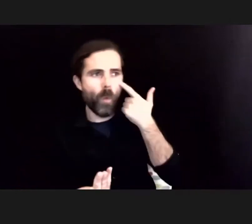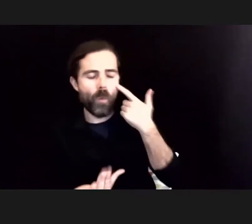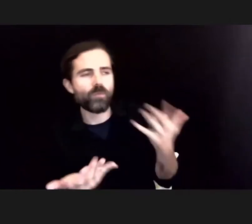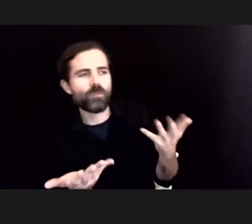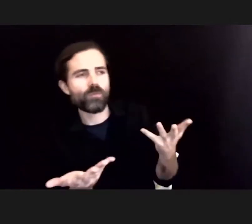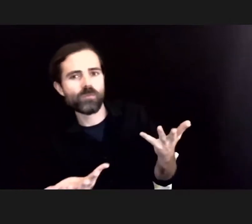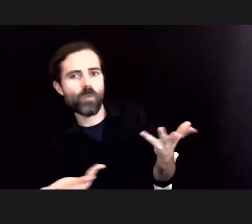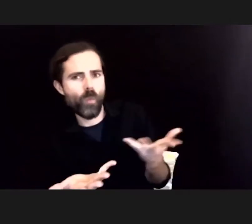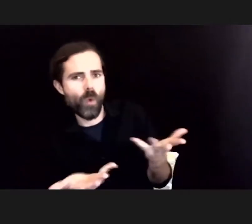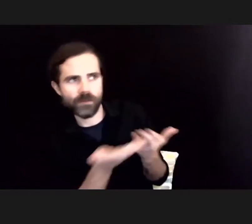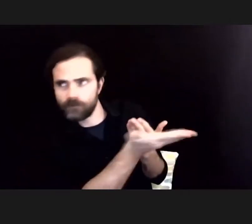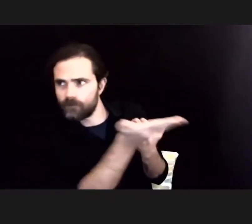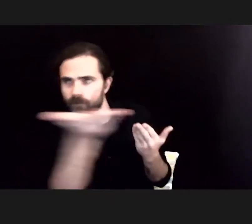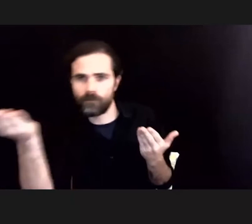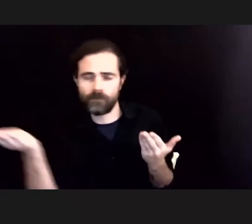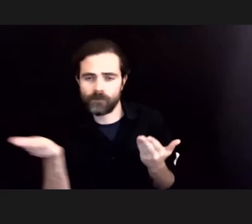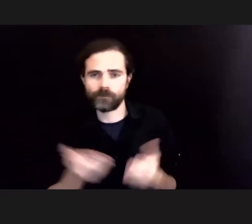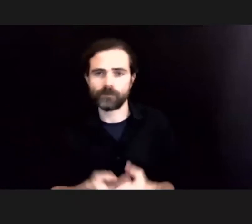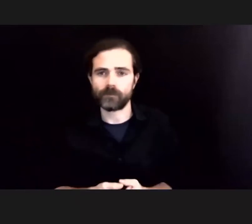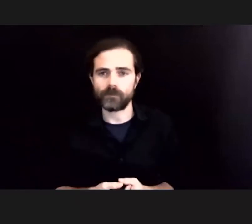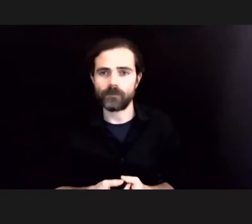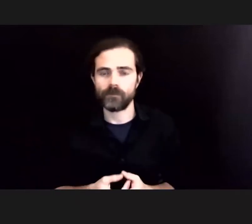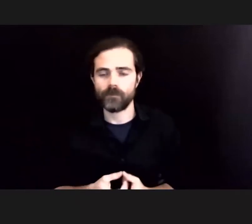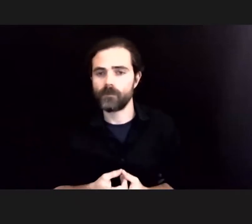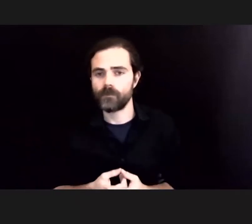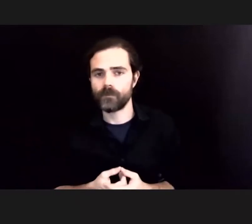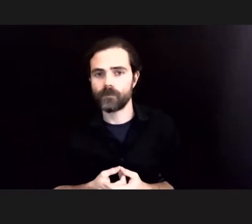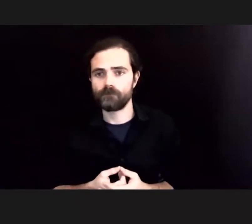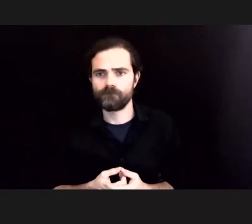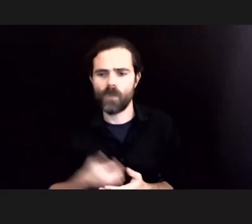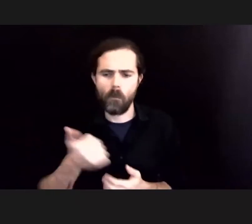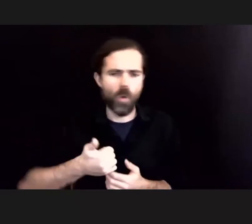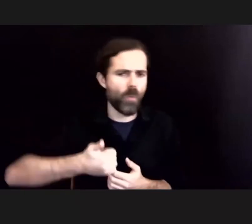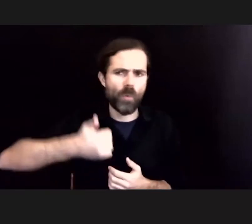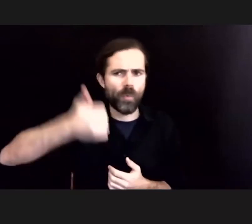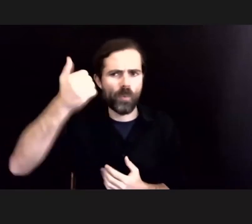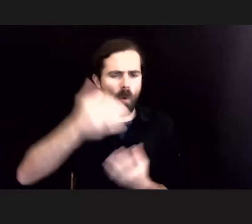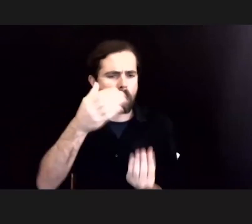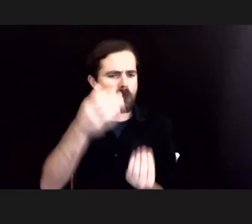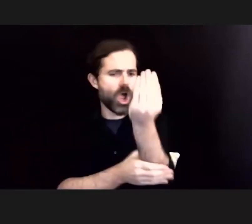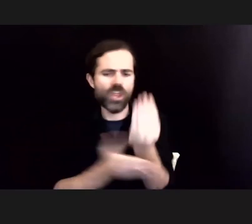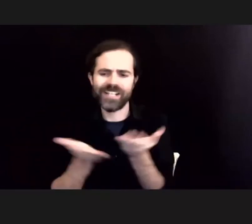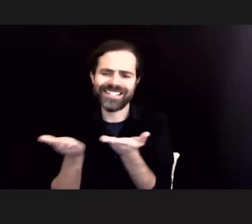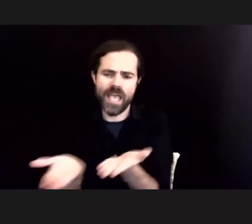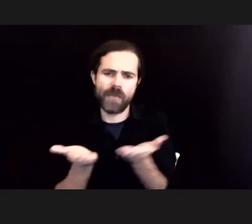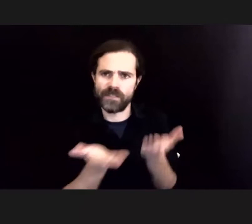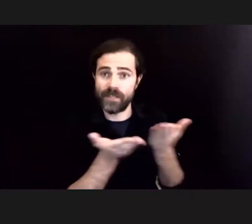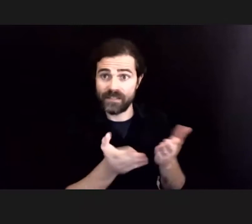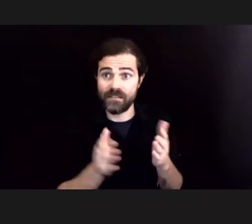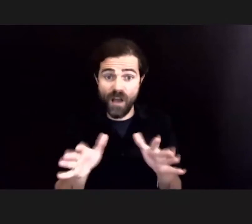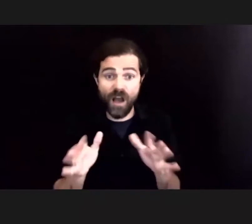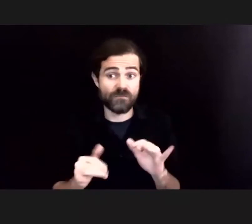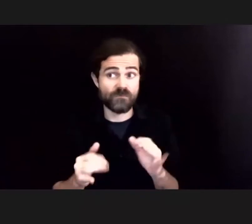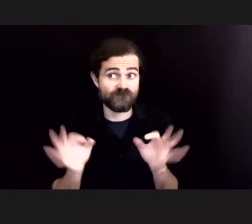developing more and more accessible products and services. This is more or less